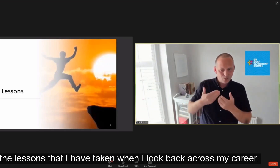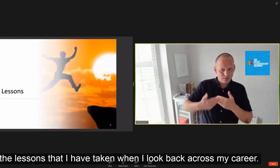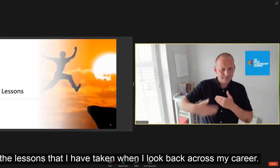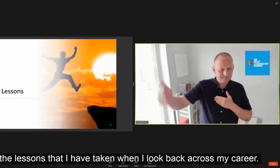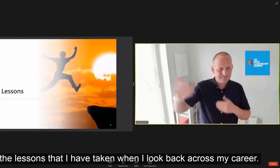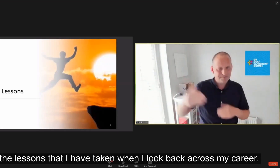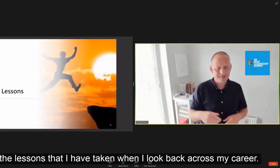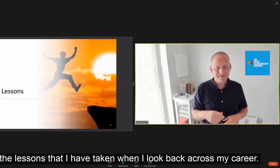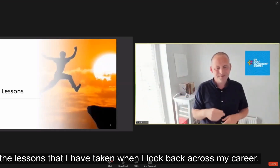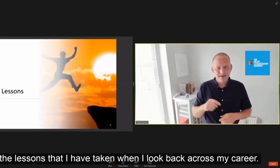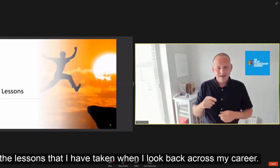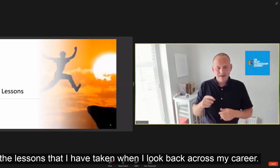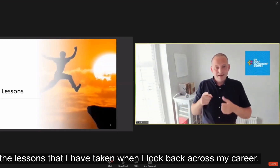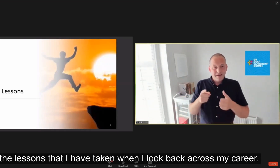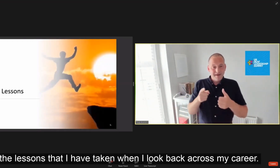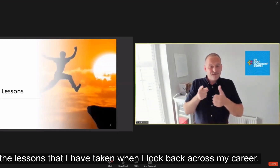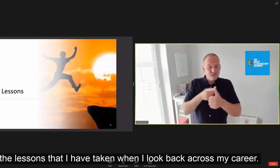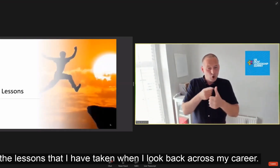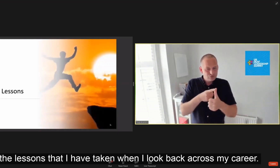have taken when I look back across my career.